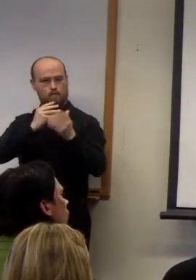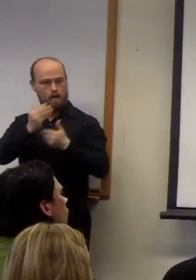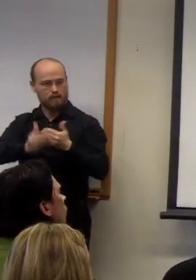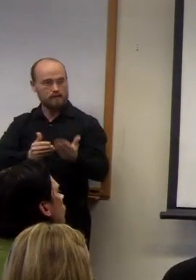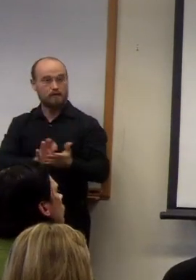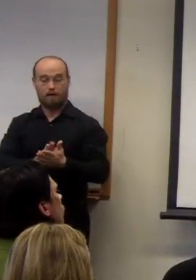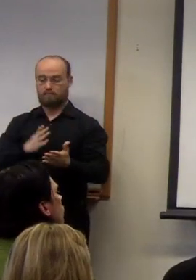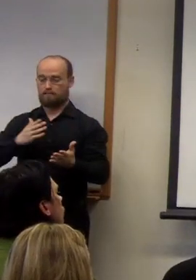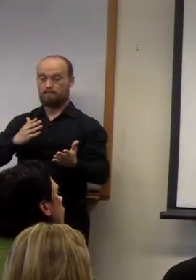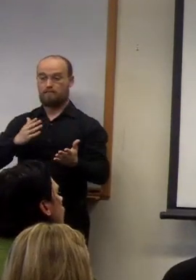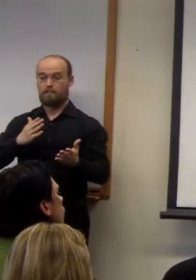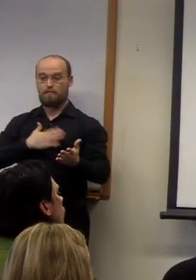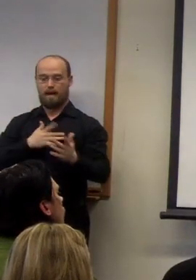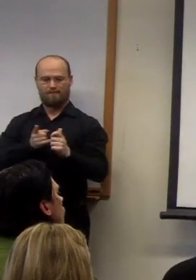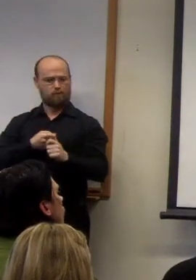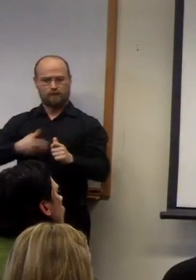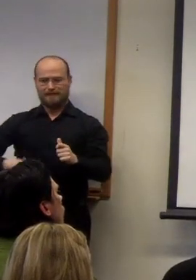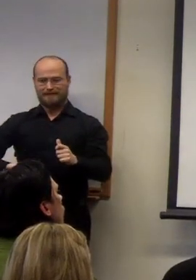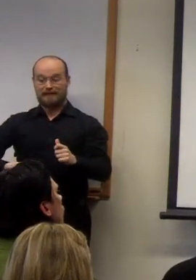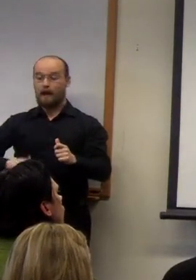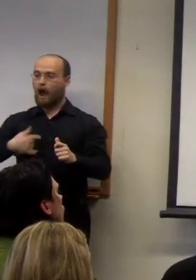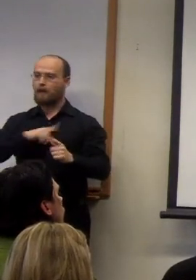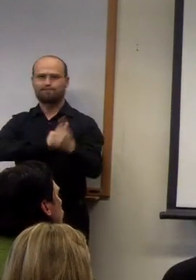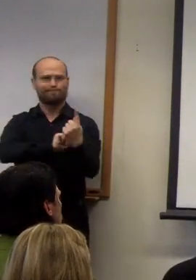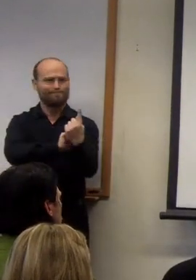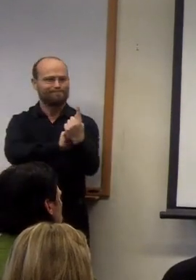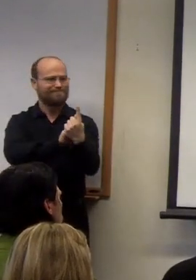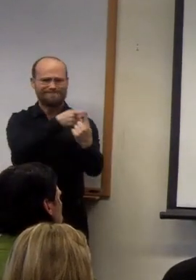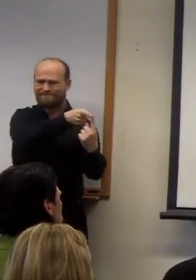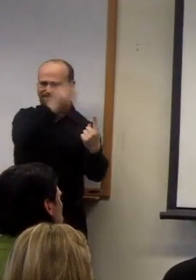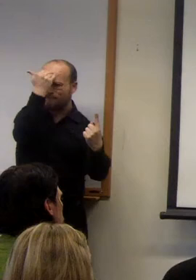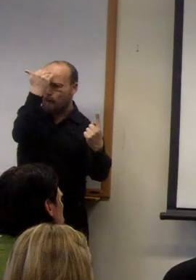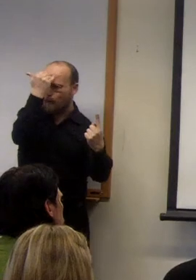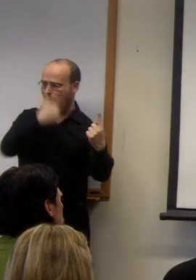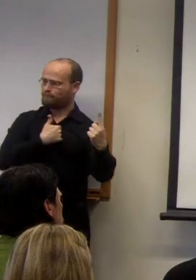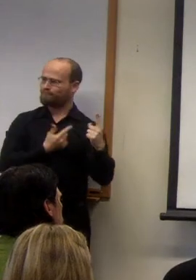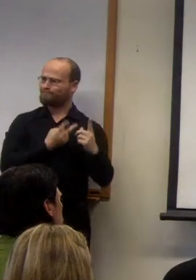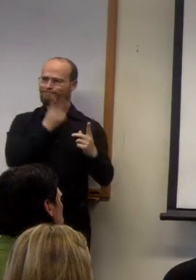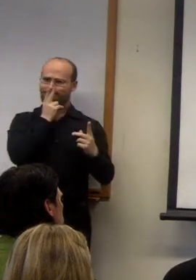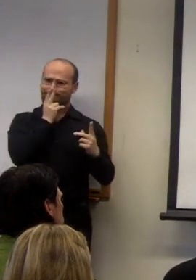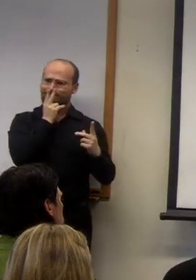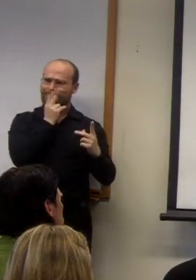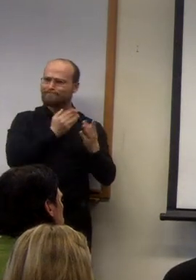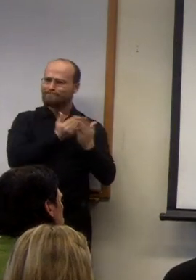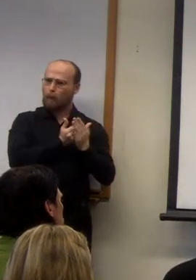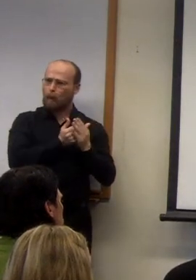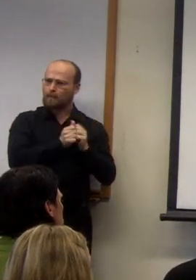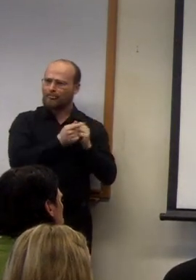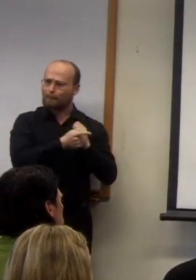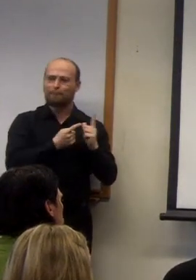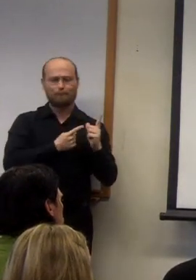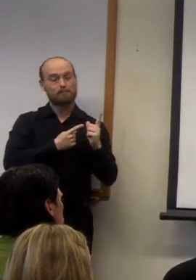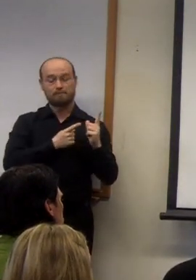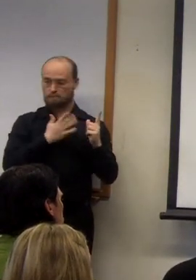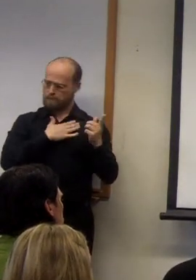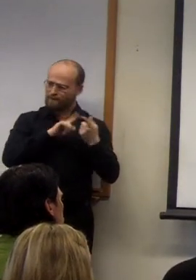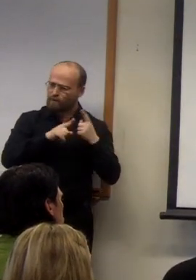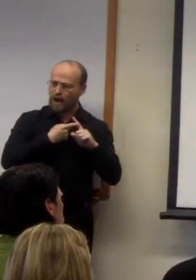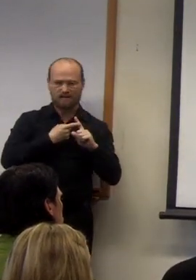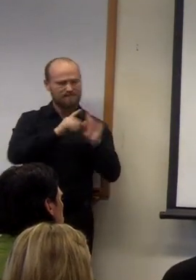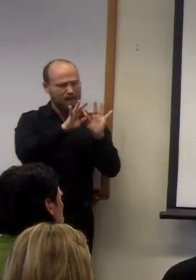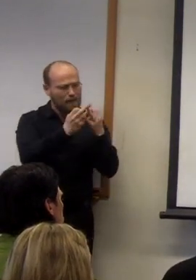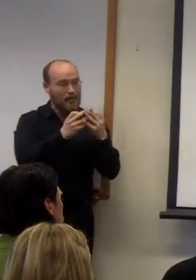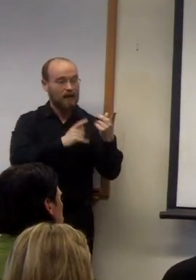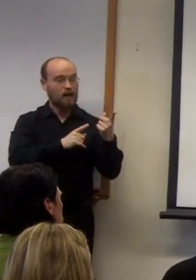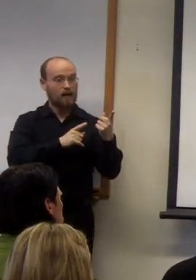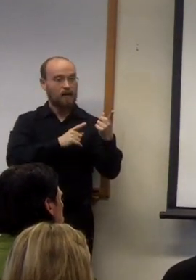realities of racism, I go to the people that I know best, right? I go to the people closest to me, right? And so that's what I did. I said, I'll ask my friends, I'll ask my family, why